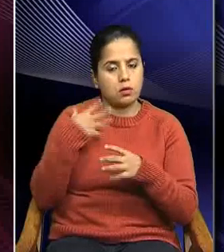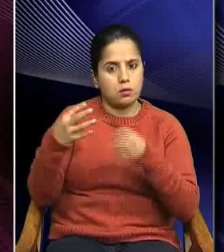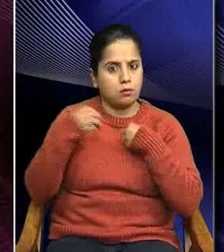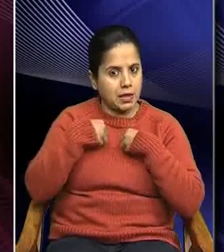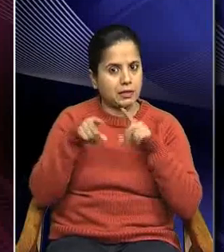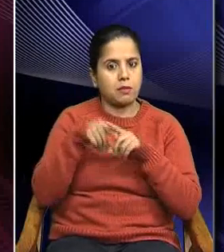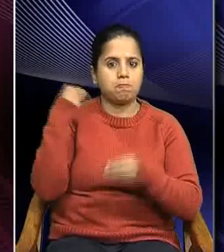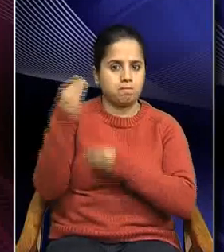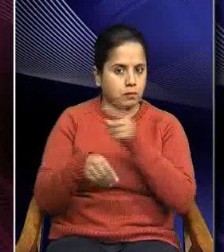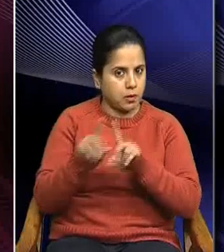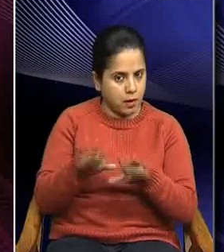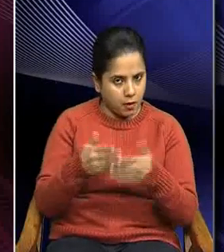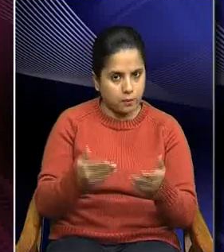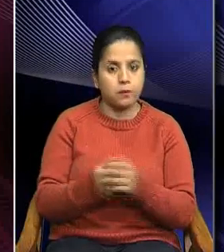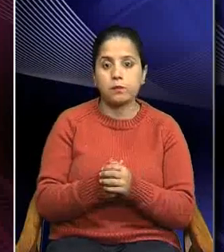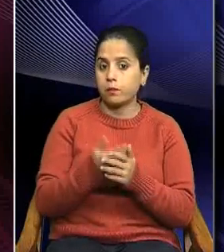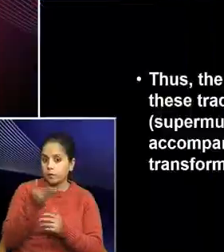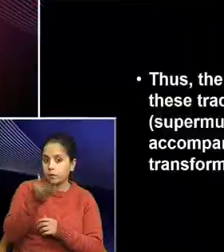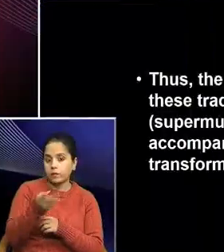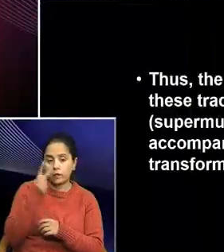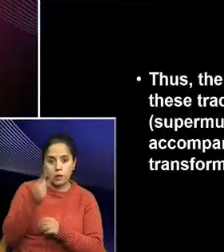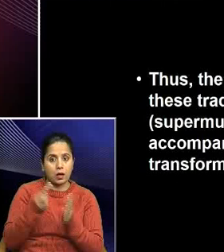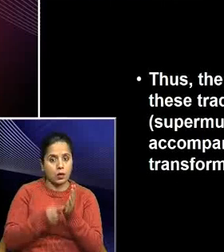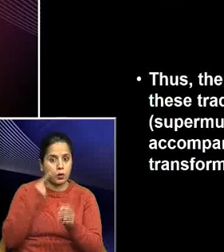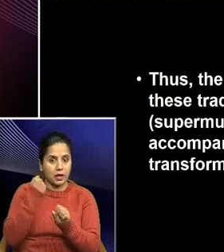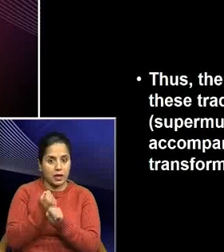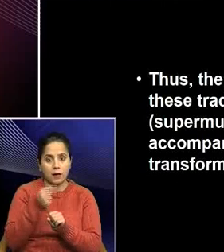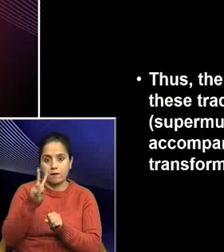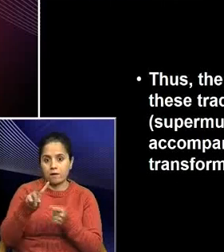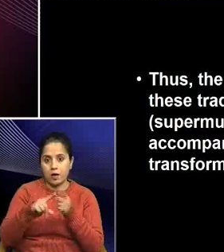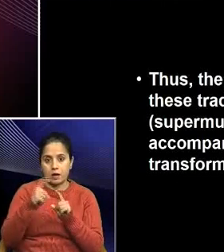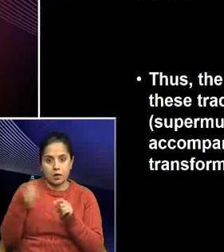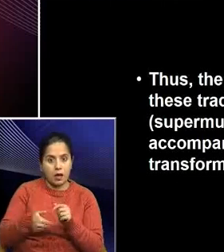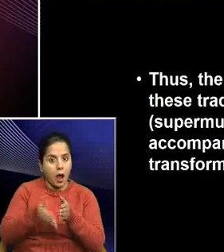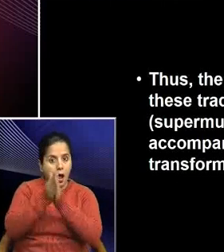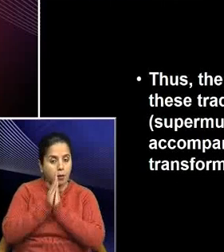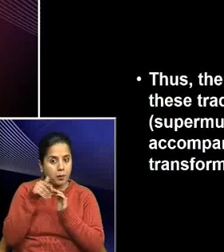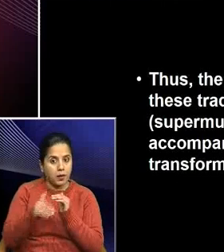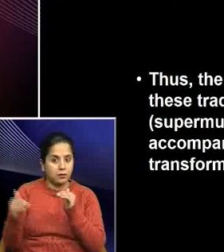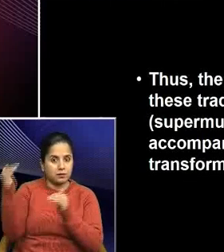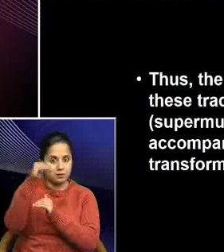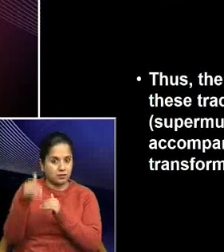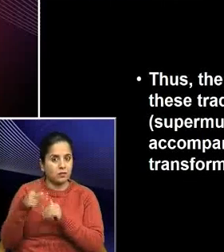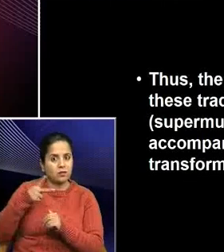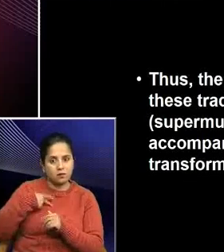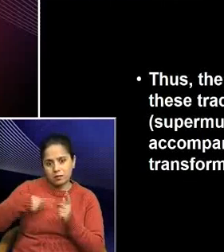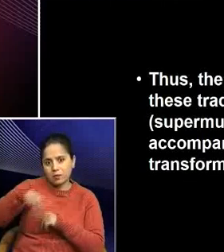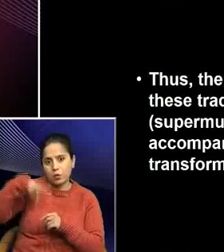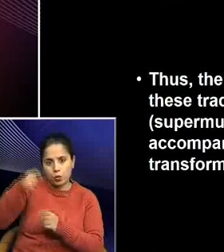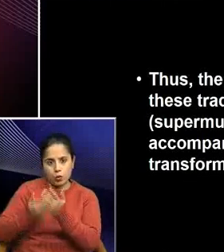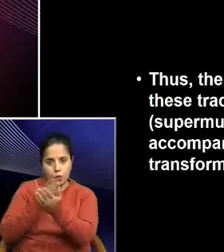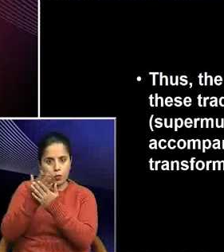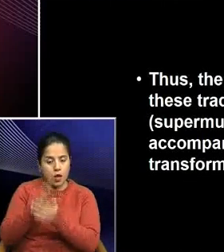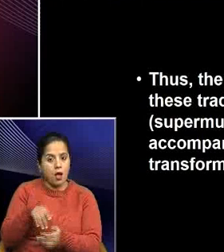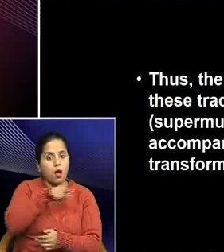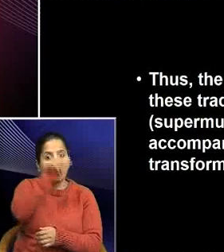tradition. Thus, the Rigvedic appeal of these traditions as